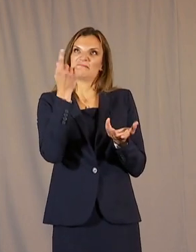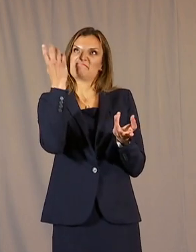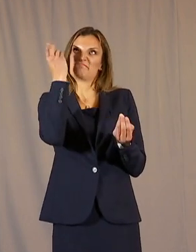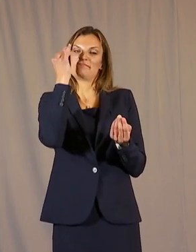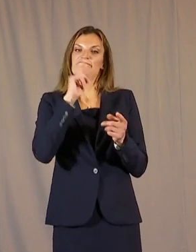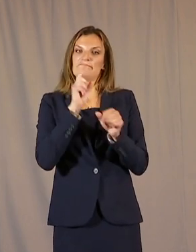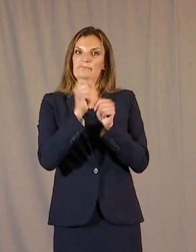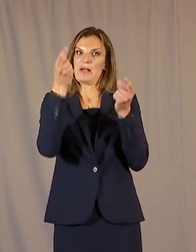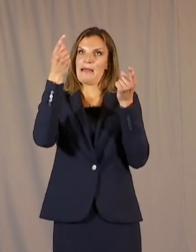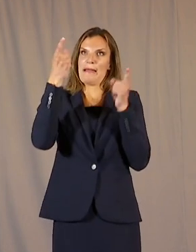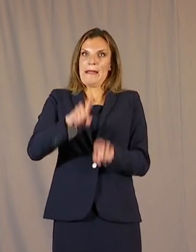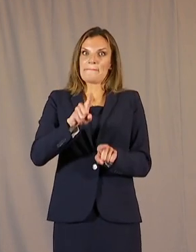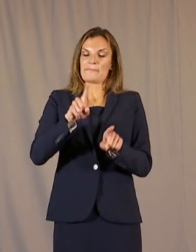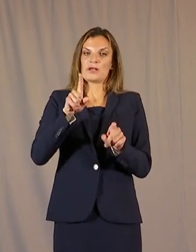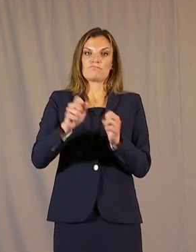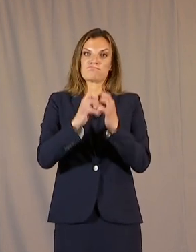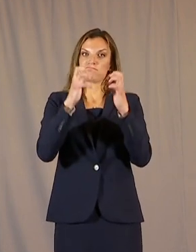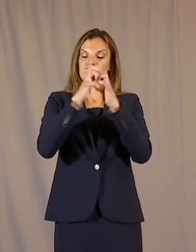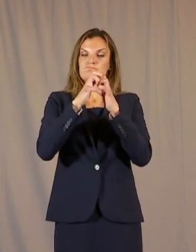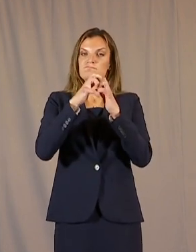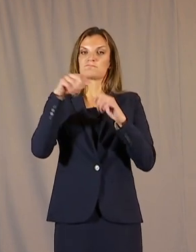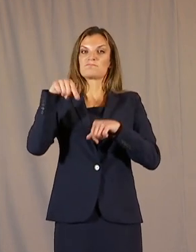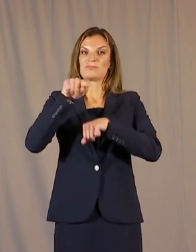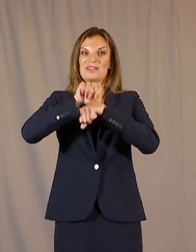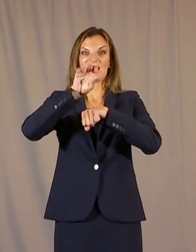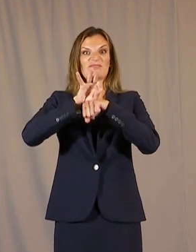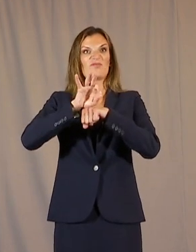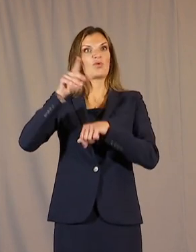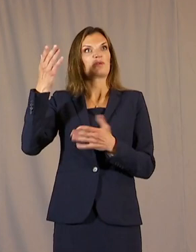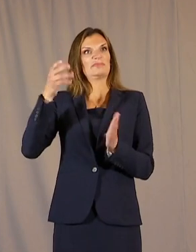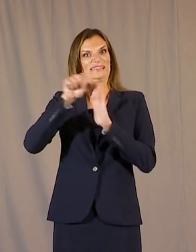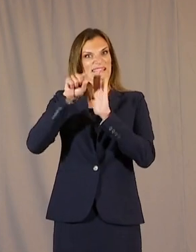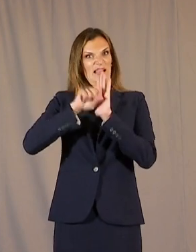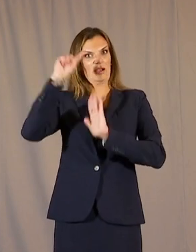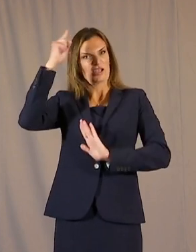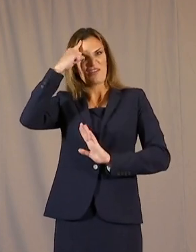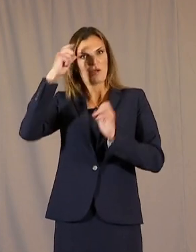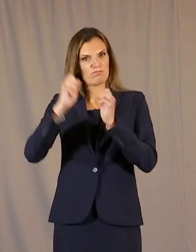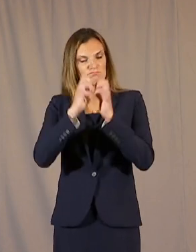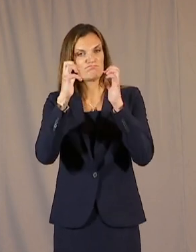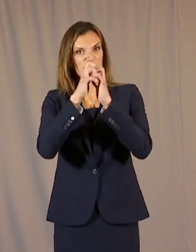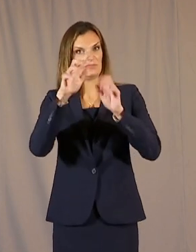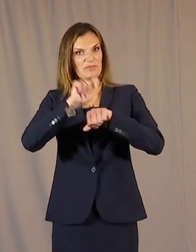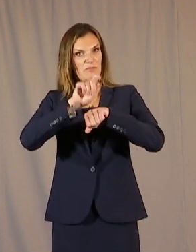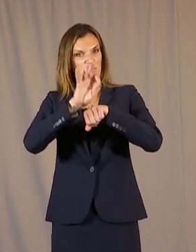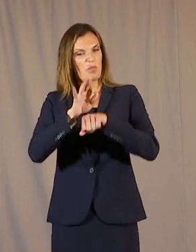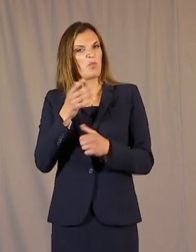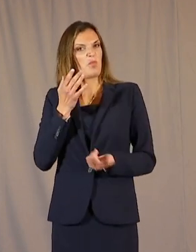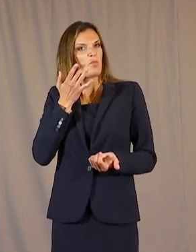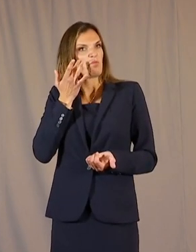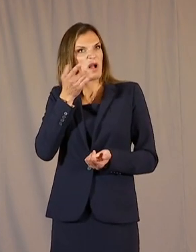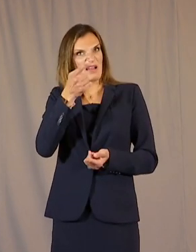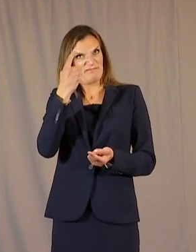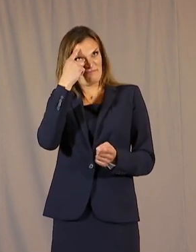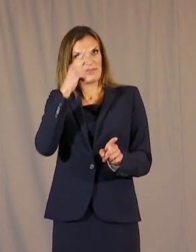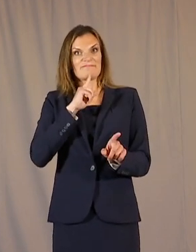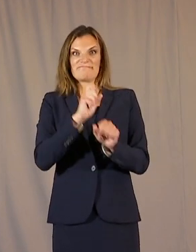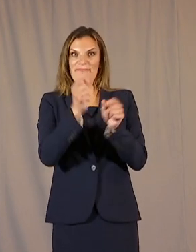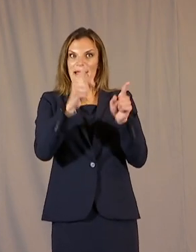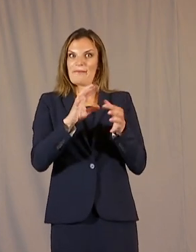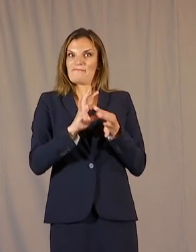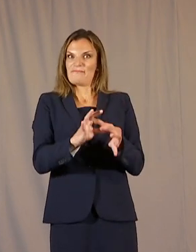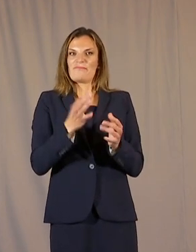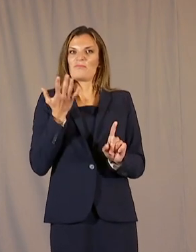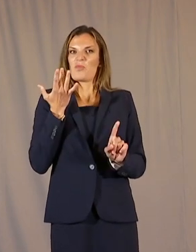state government perspective to create a task force charged with addressing racial and ethnic disparities